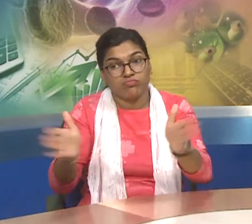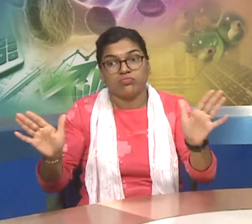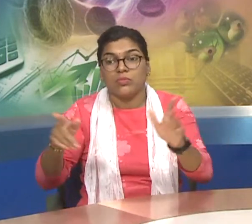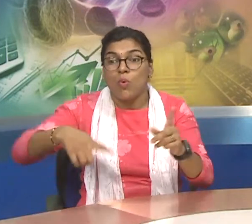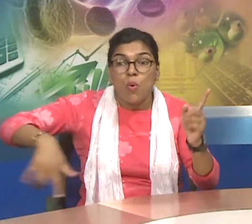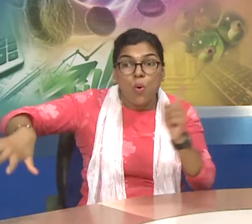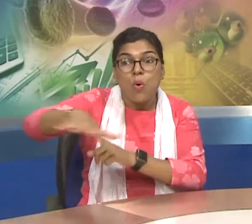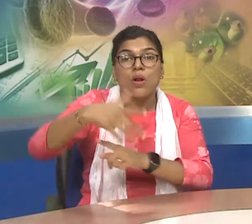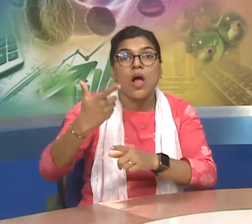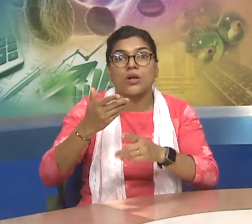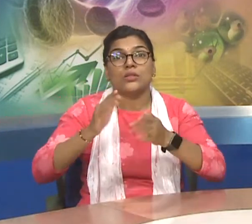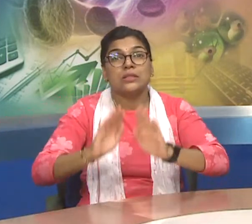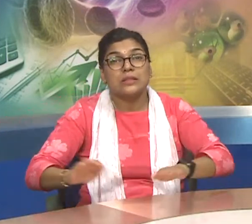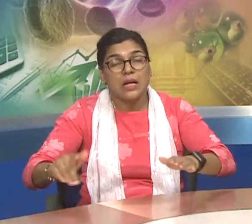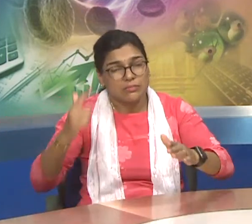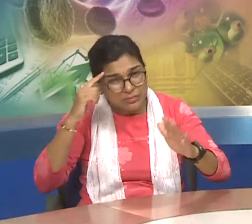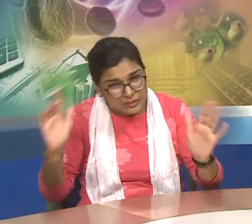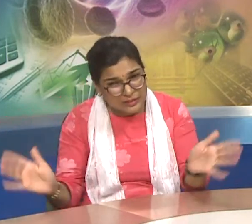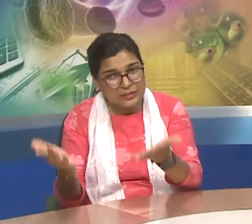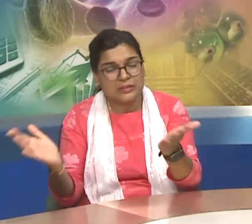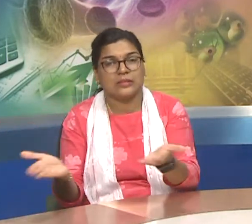And they also play